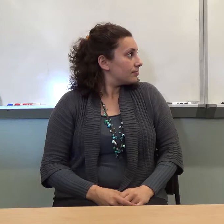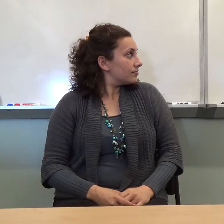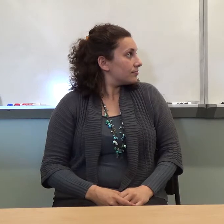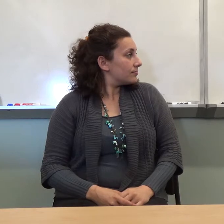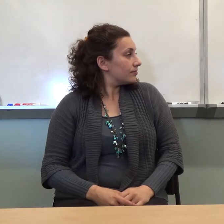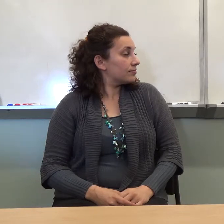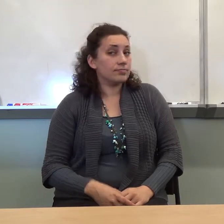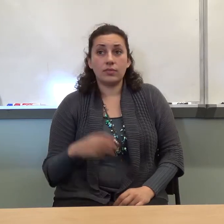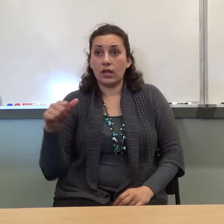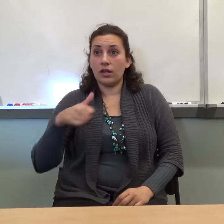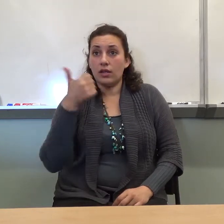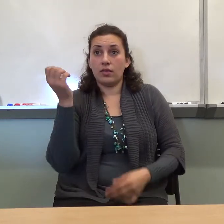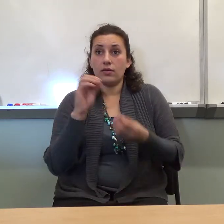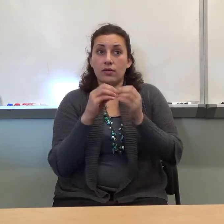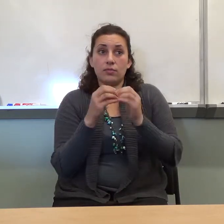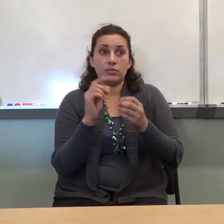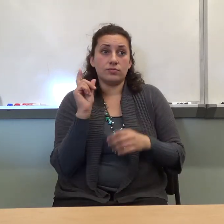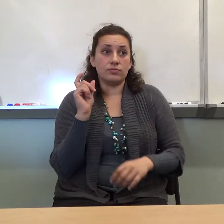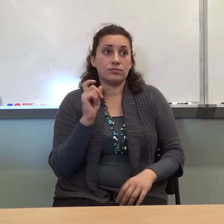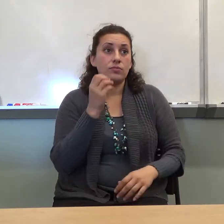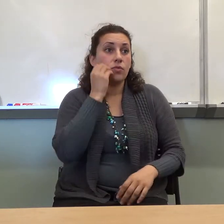Any others? This woman?